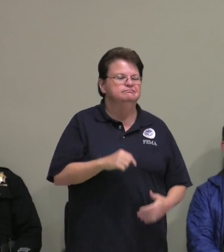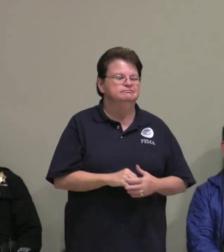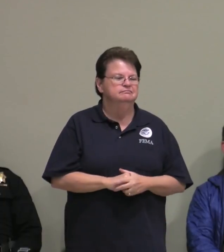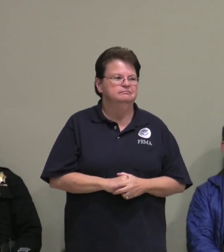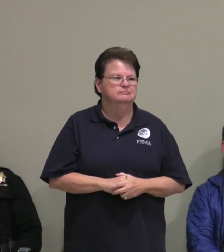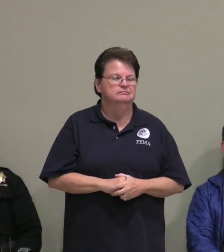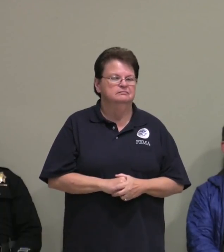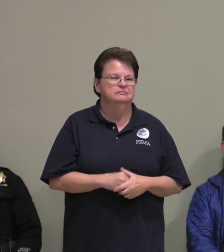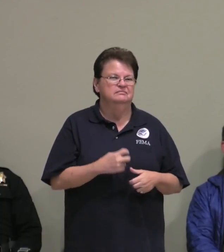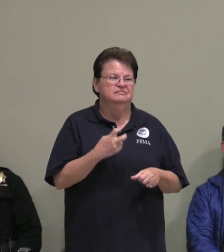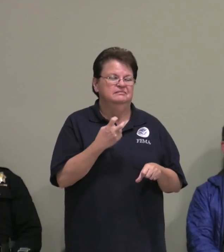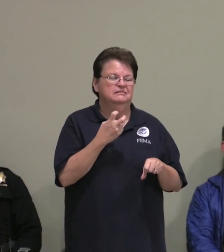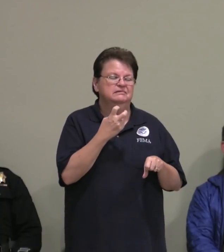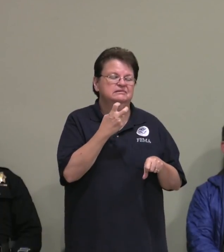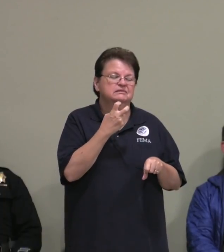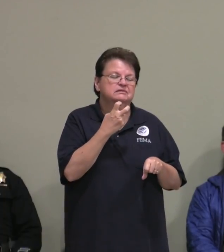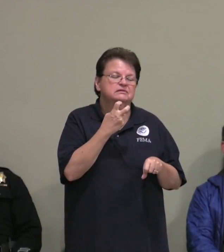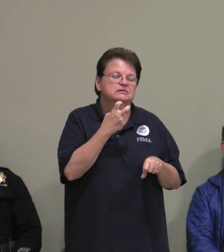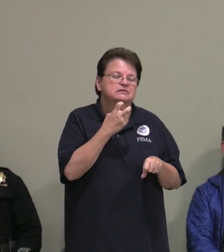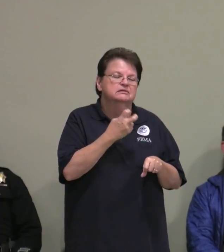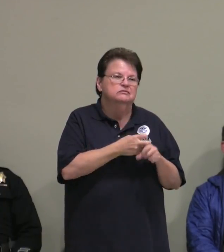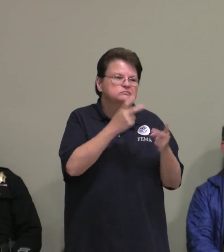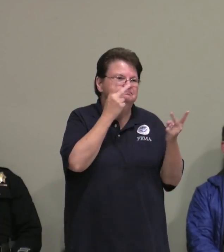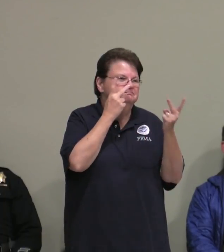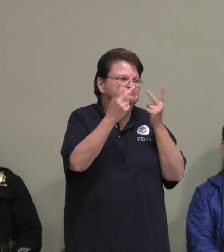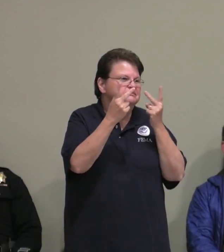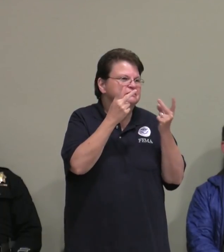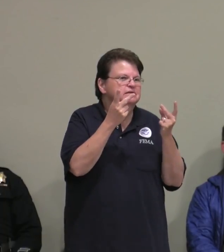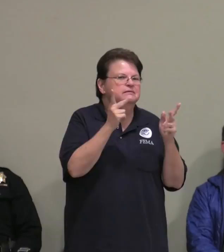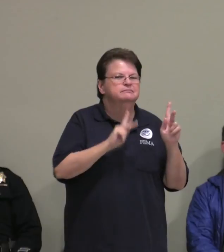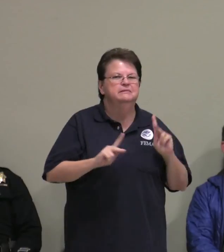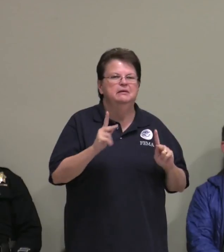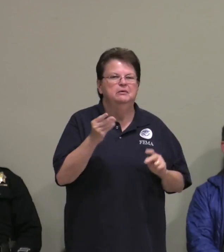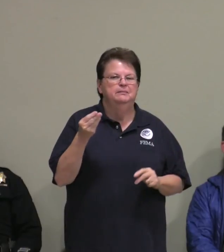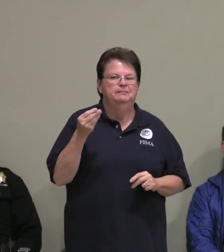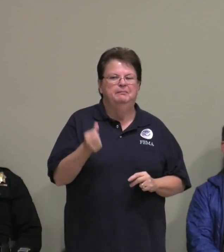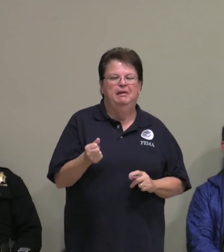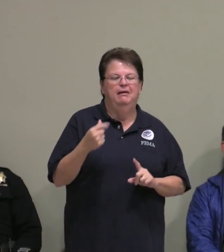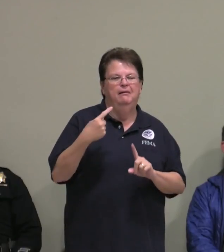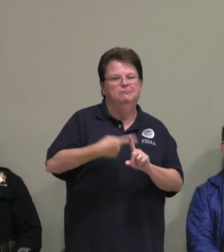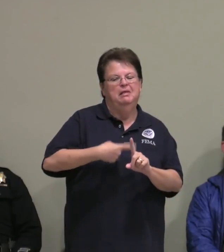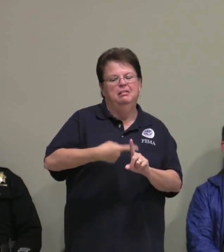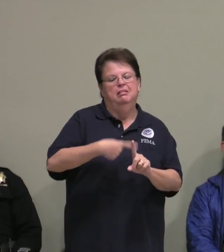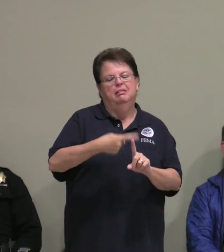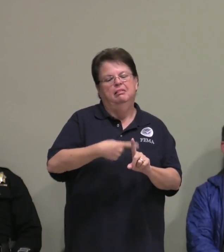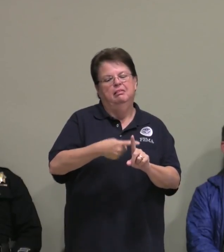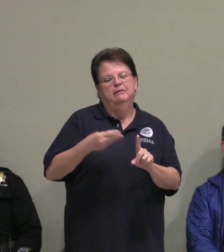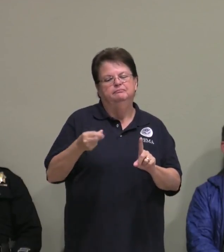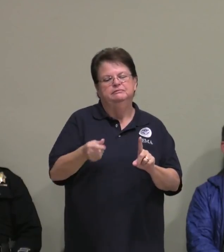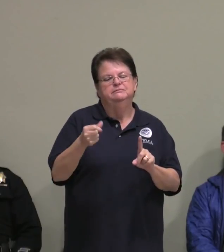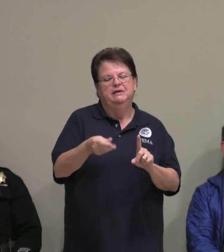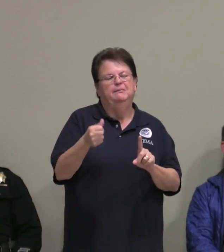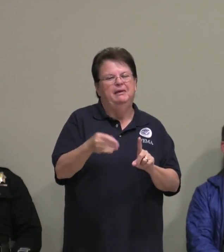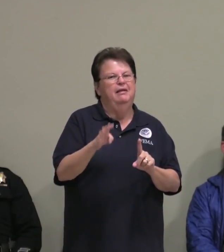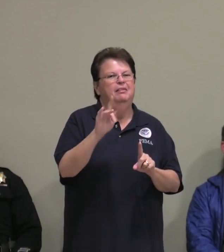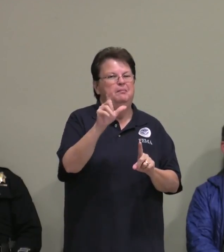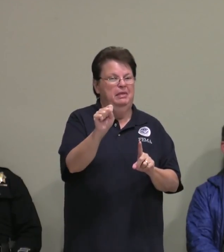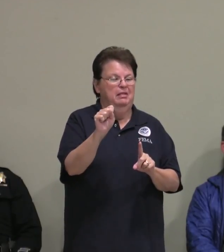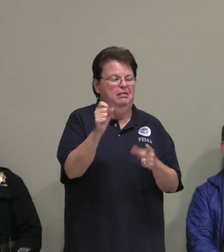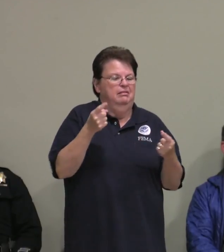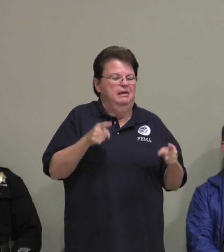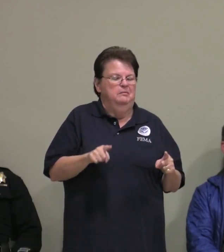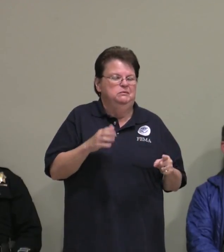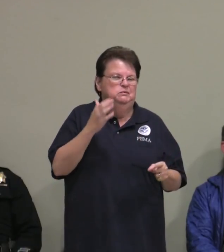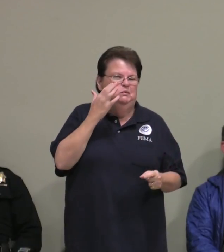It's difficult to, you know, you see people pay their bills every month for 20 years and you get to know